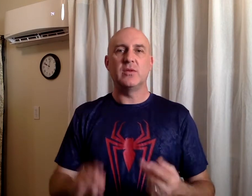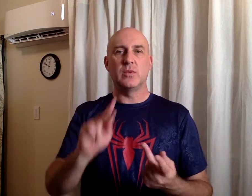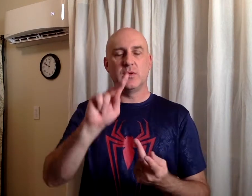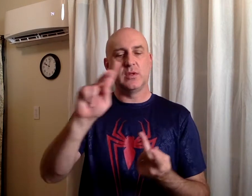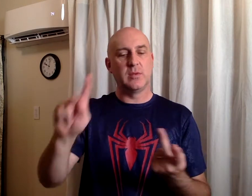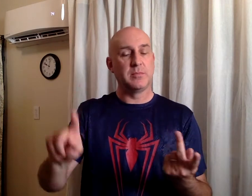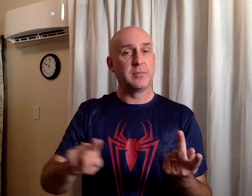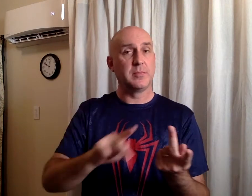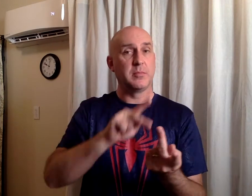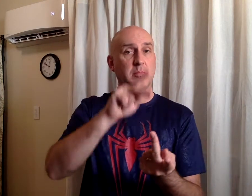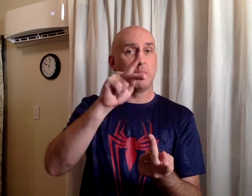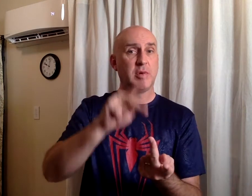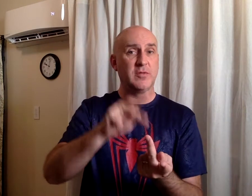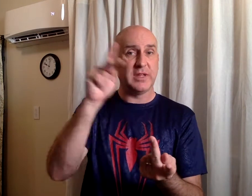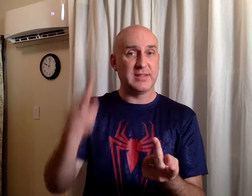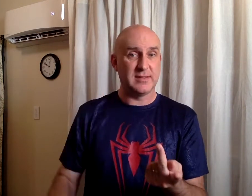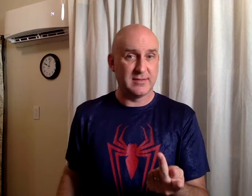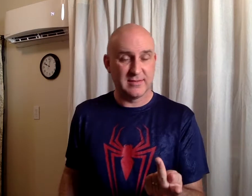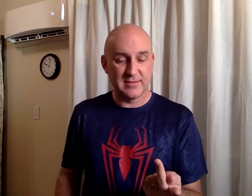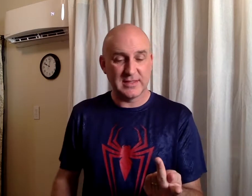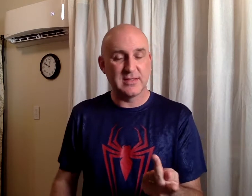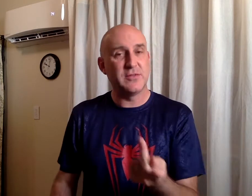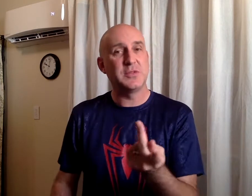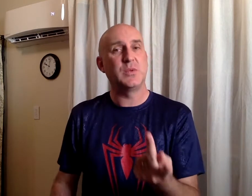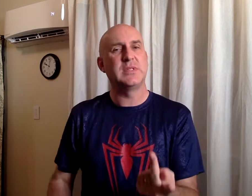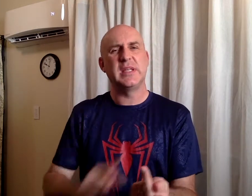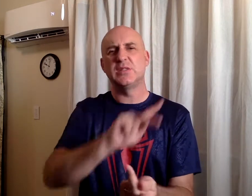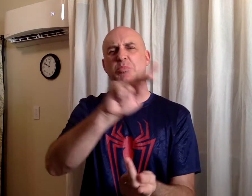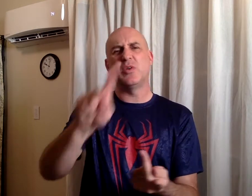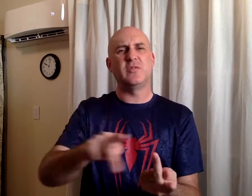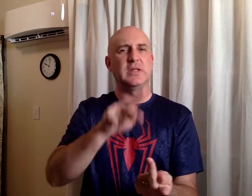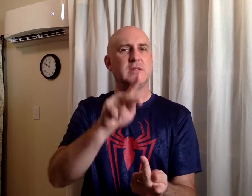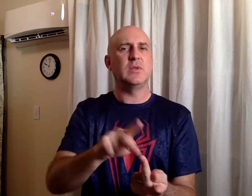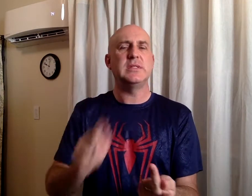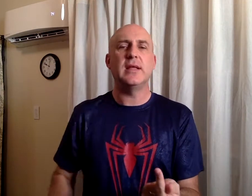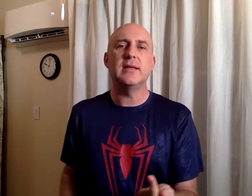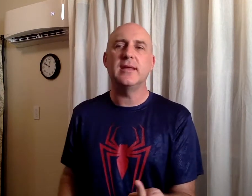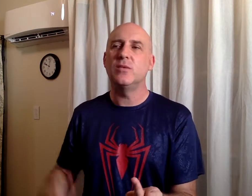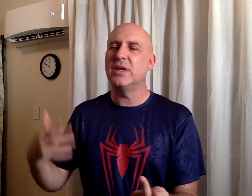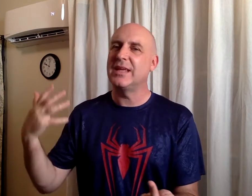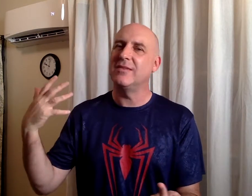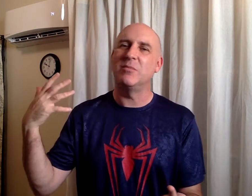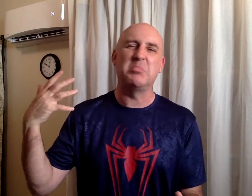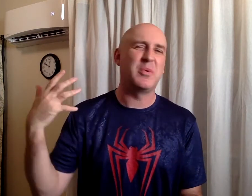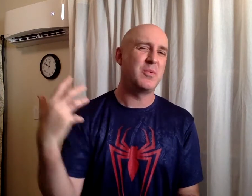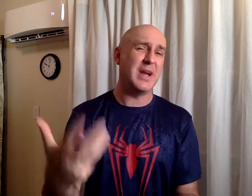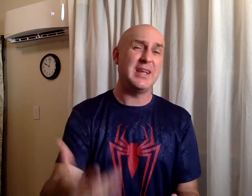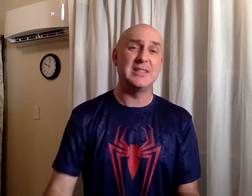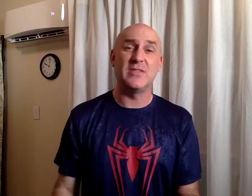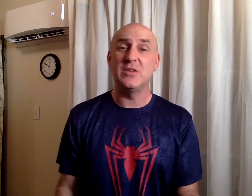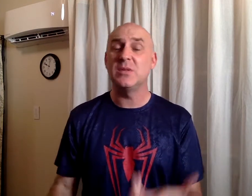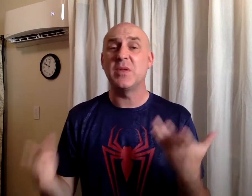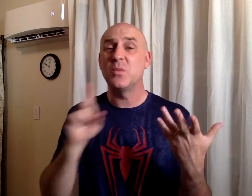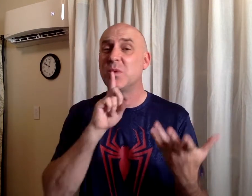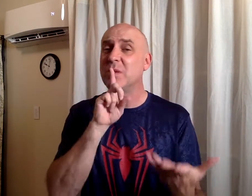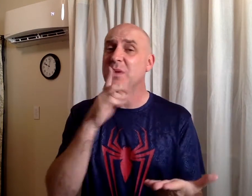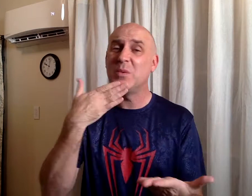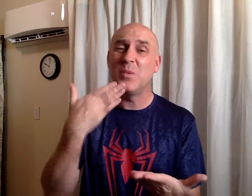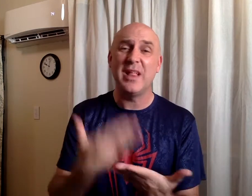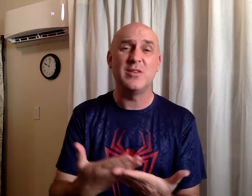word perfect. That's the first word today, is perfect. You want to tell a kid, you want to give them praise. If they do something really, really well, you